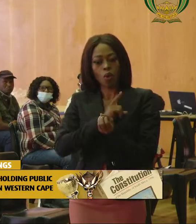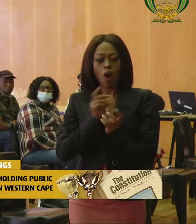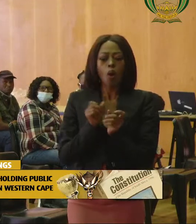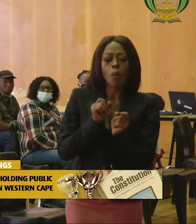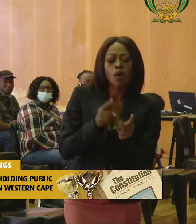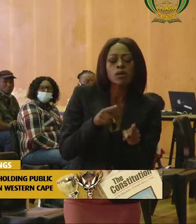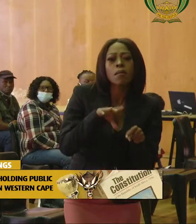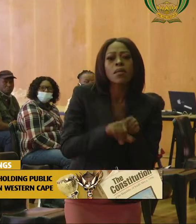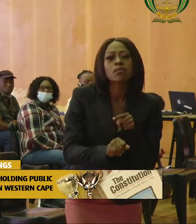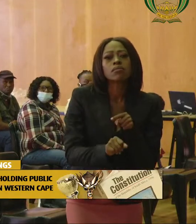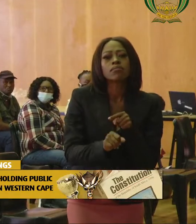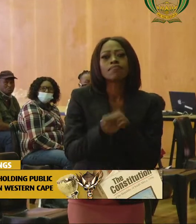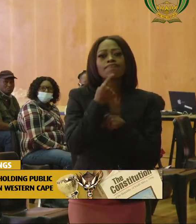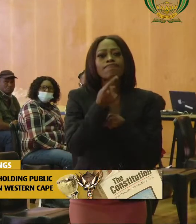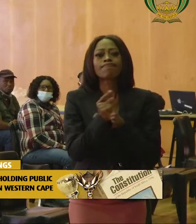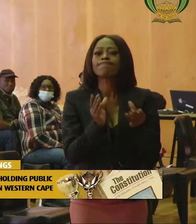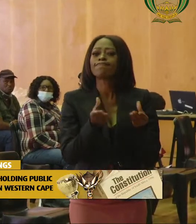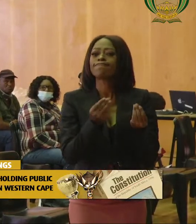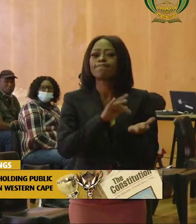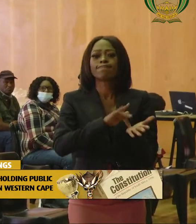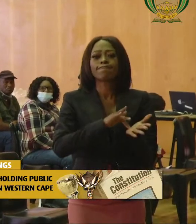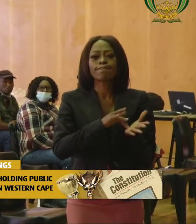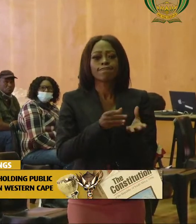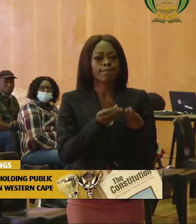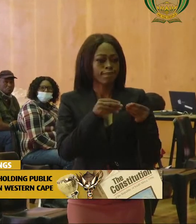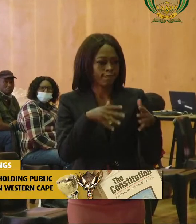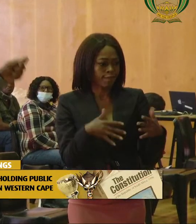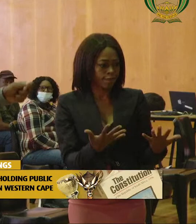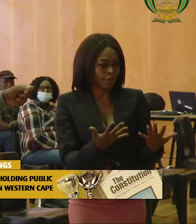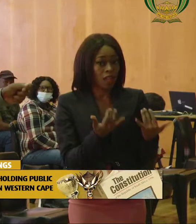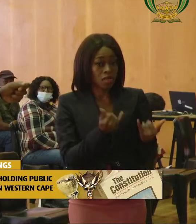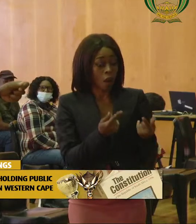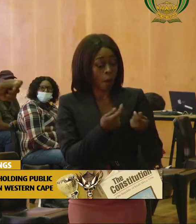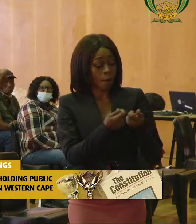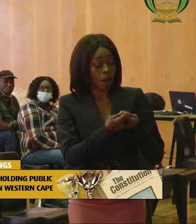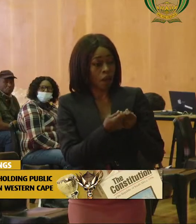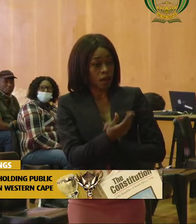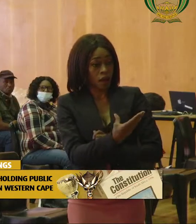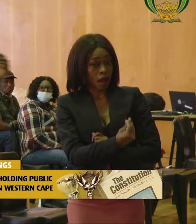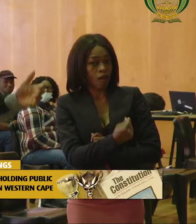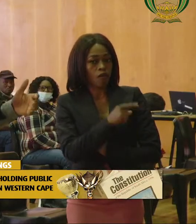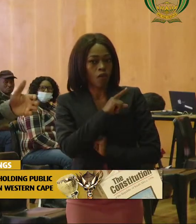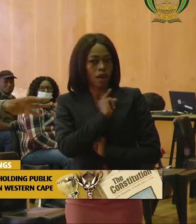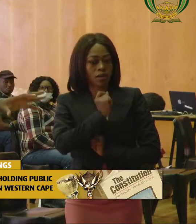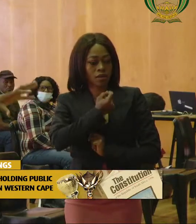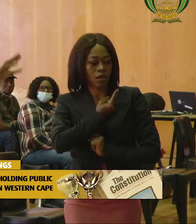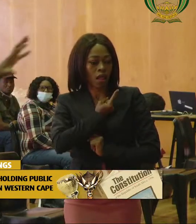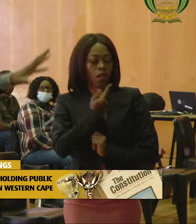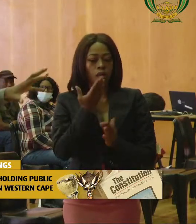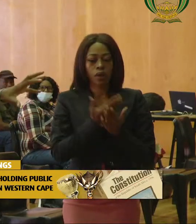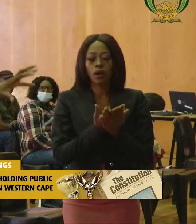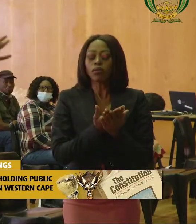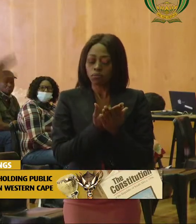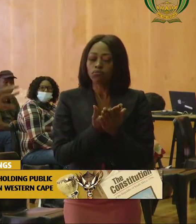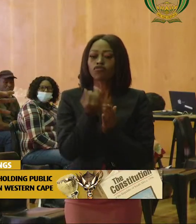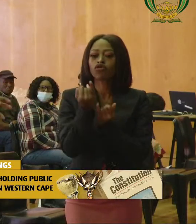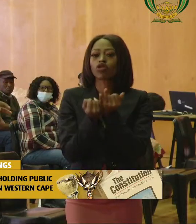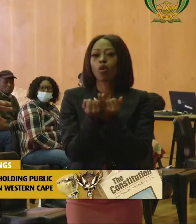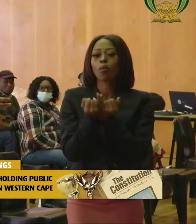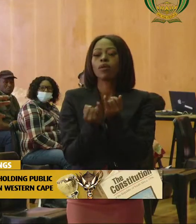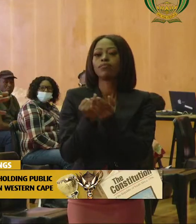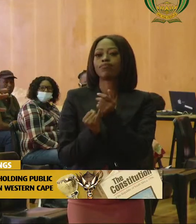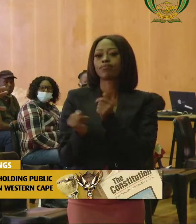of not getting positions. And then now he has money to also go to stand as an